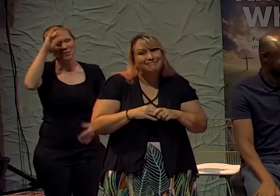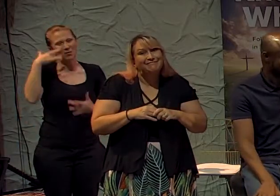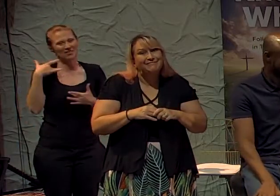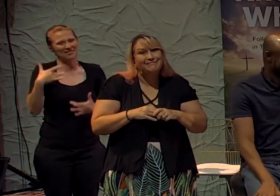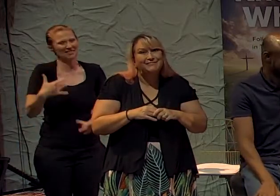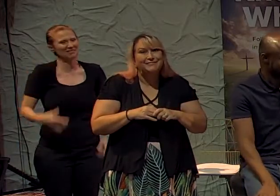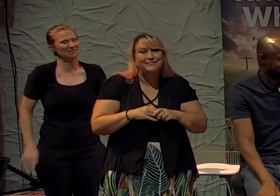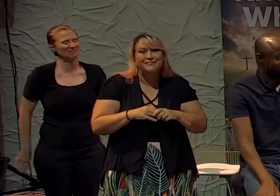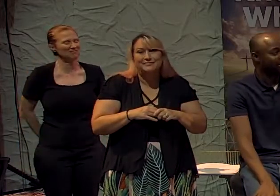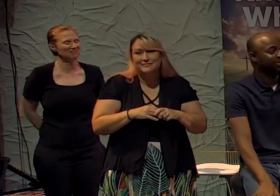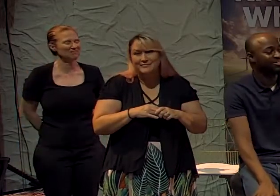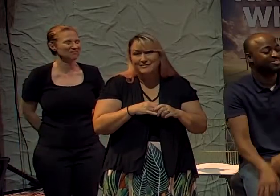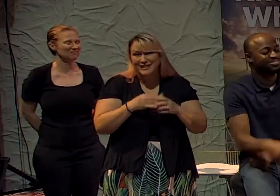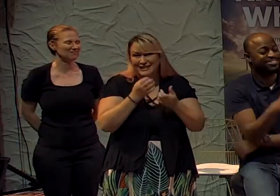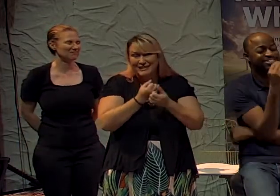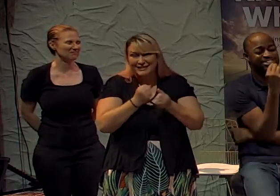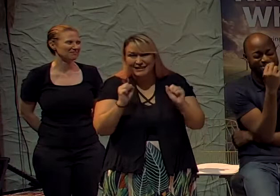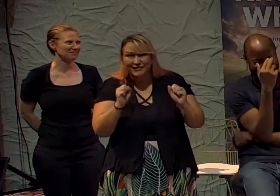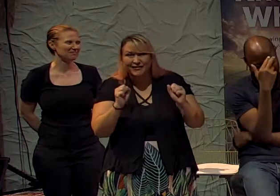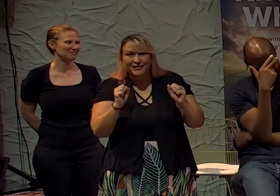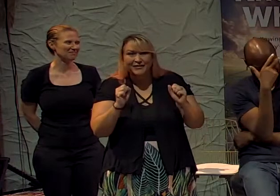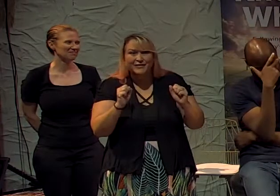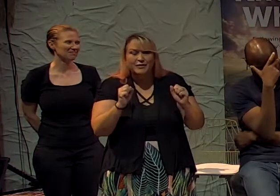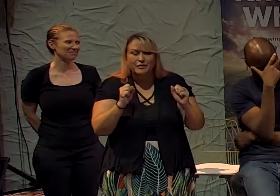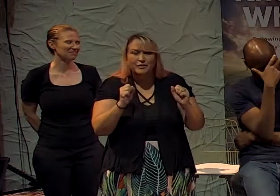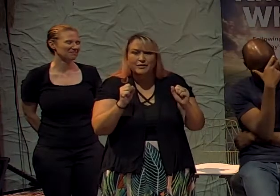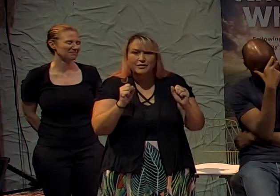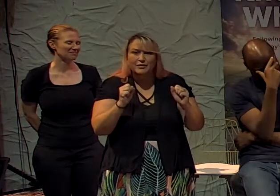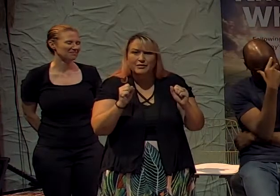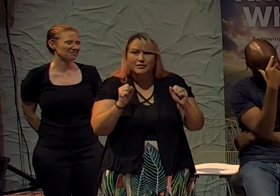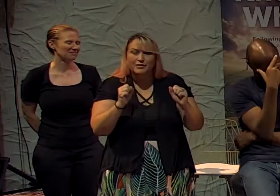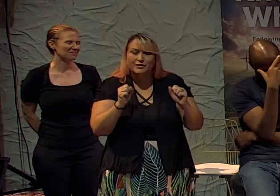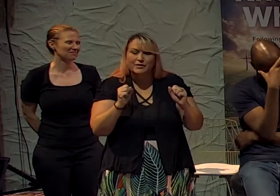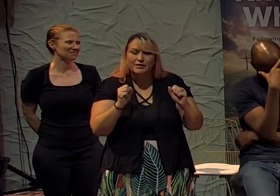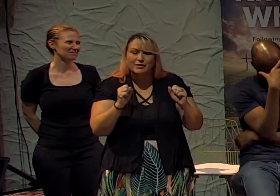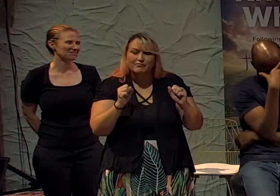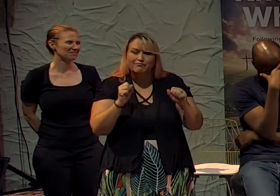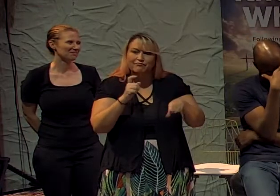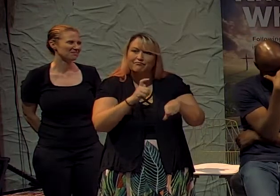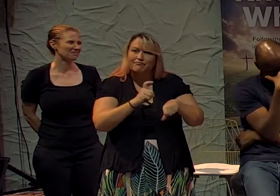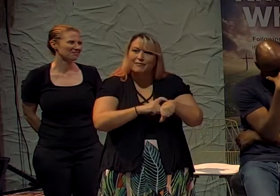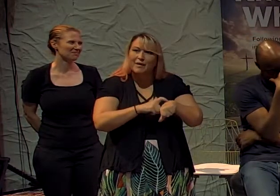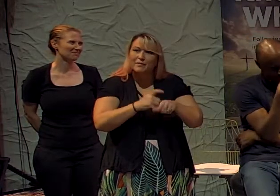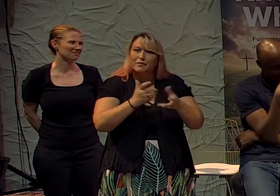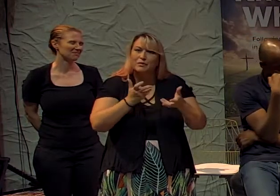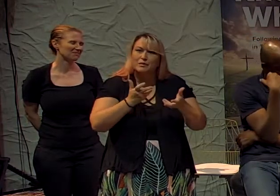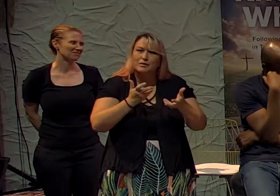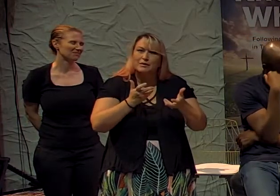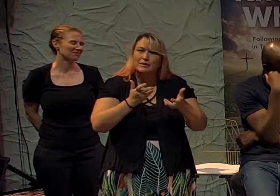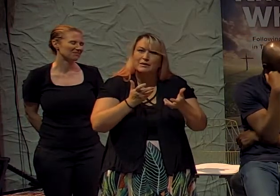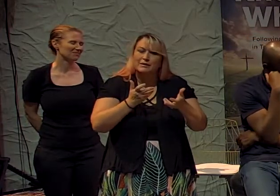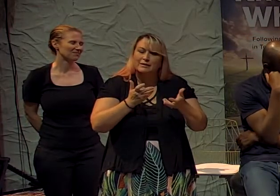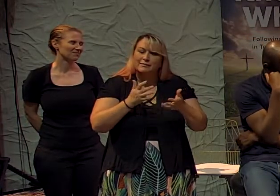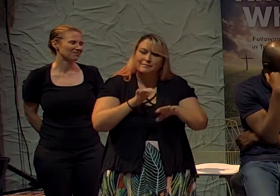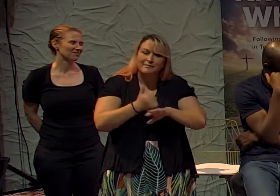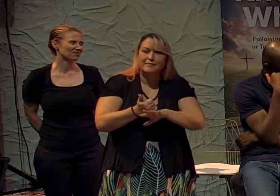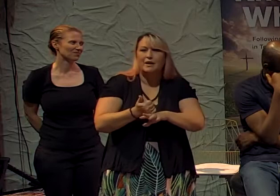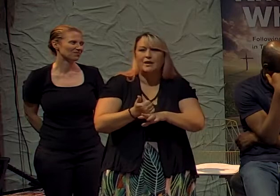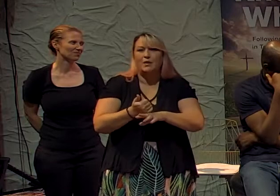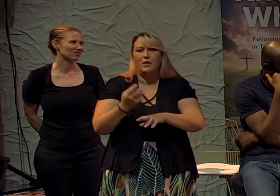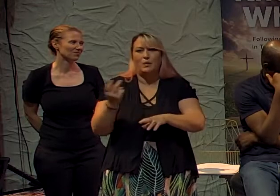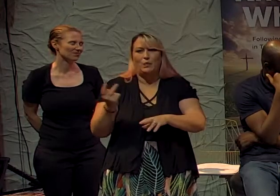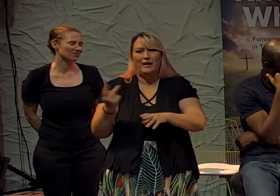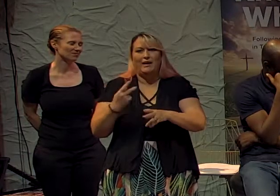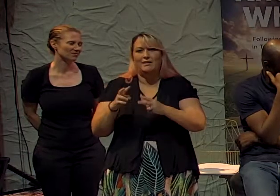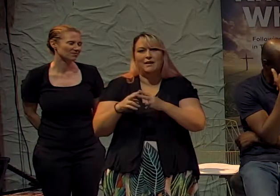Okay. It's safe time to tell him, because we really, really, really, that was the thing that we as a couple set down